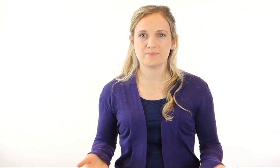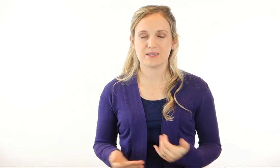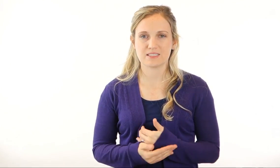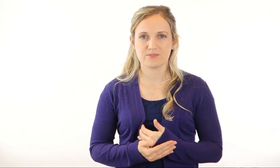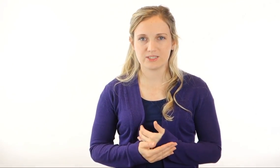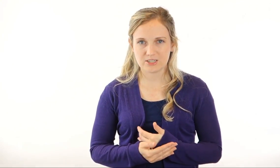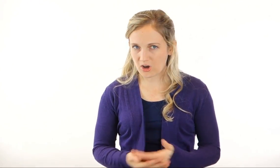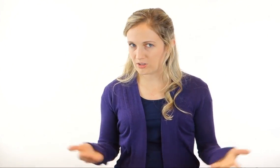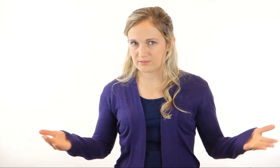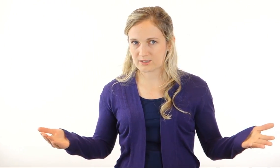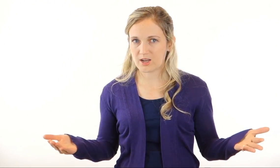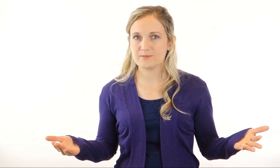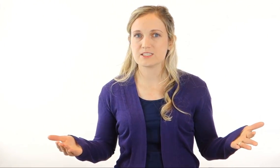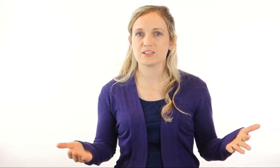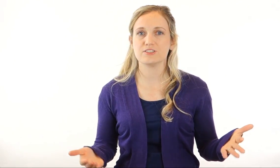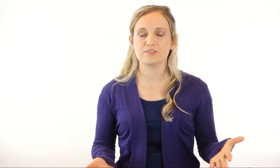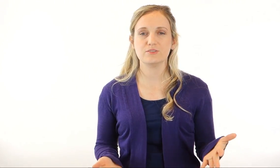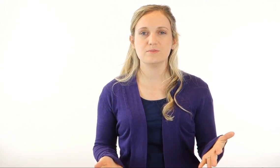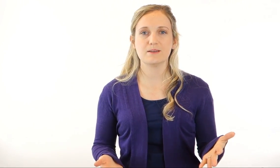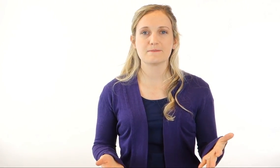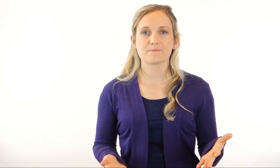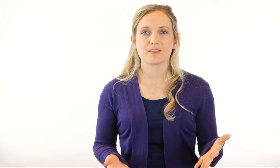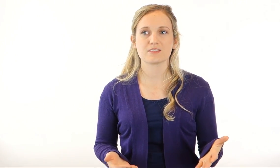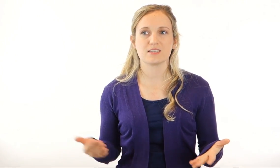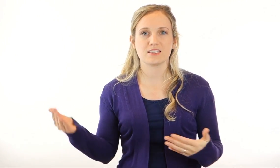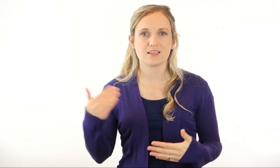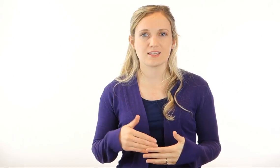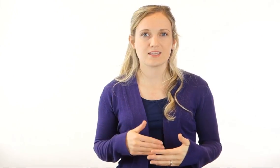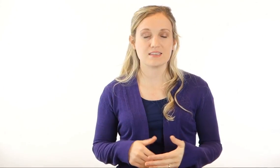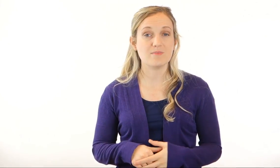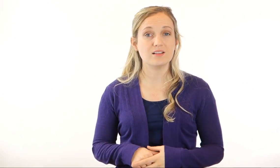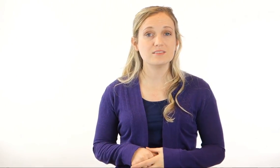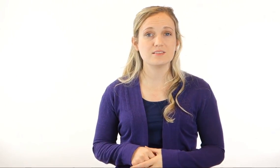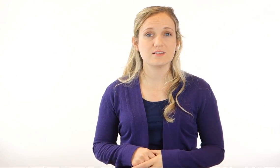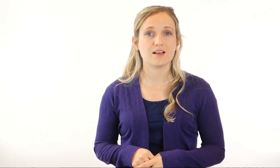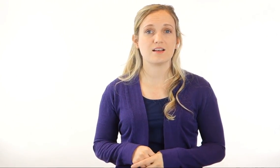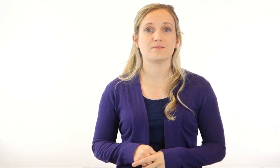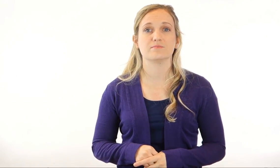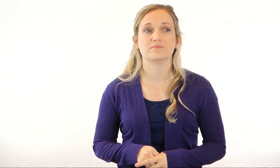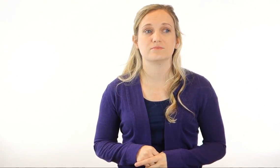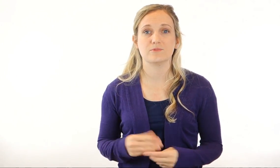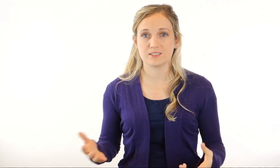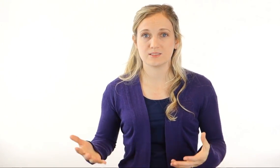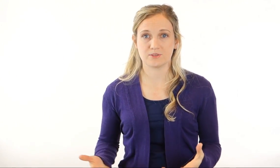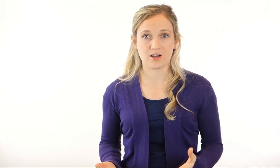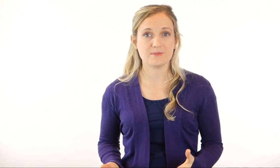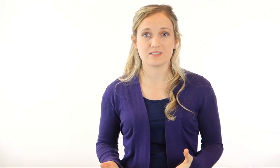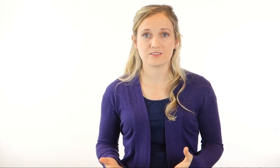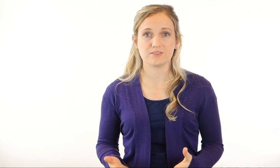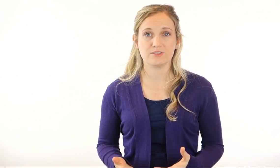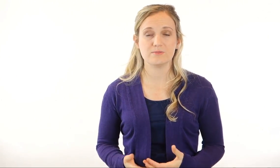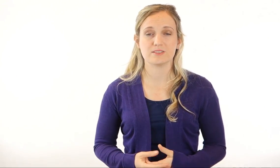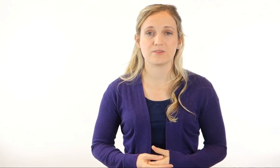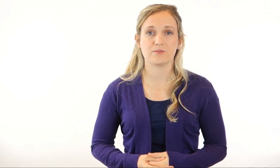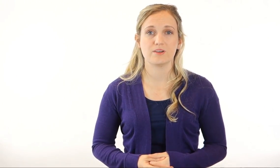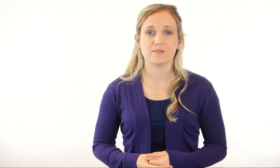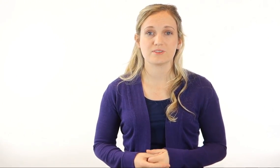comment, because I read all of the comments on YouTube. I get emailed when someone comments on YouTube, and so make